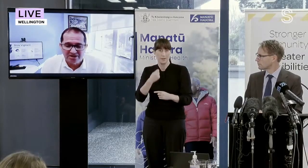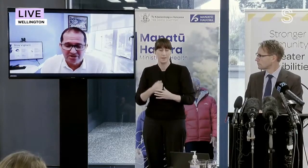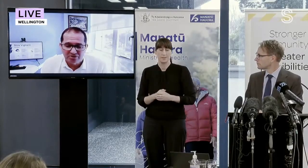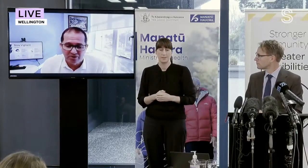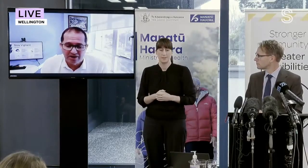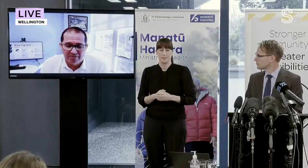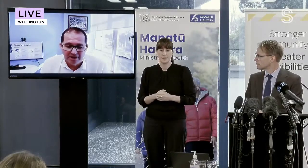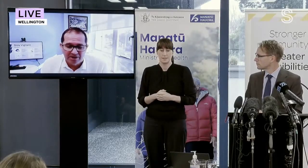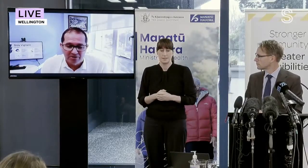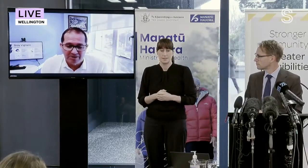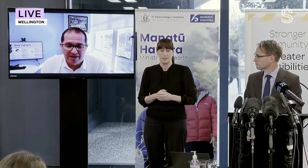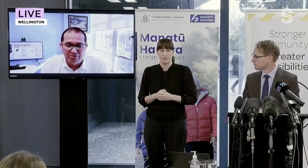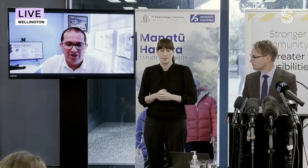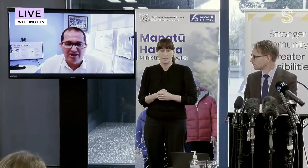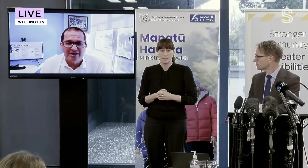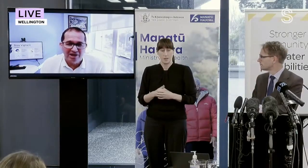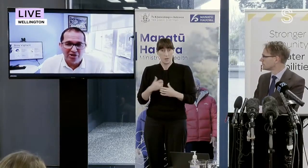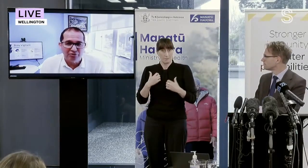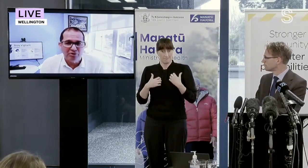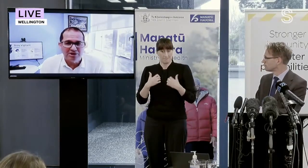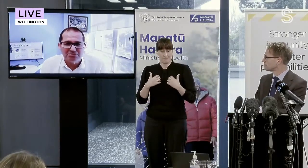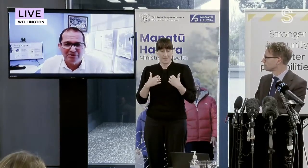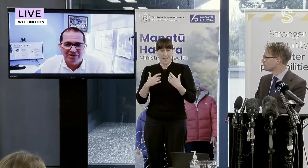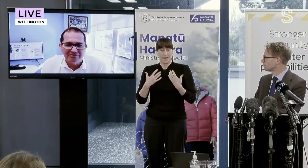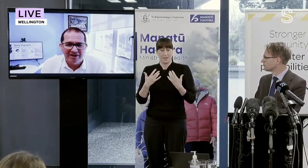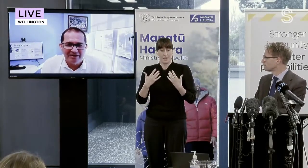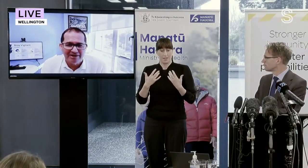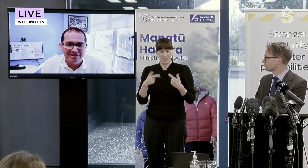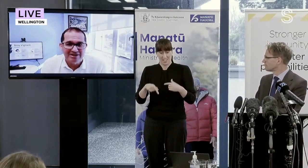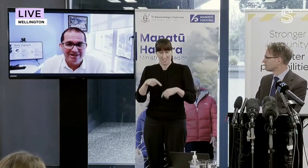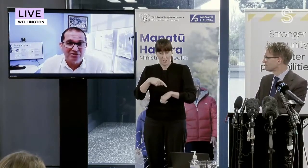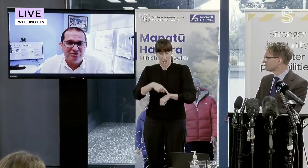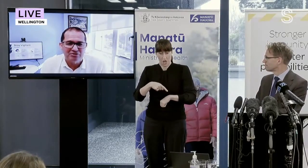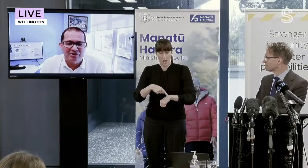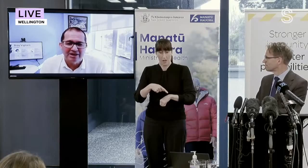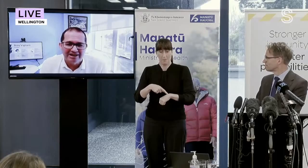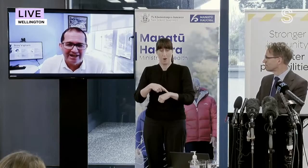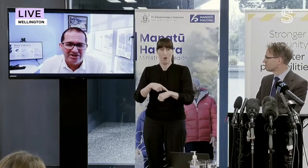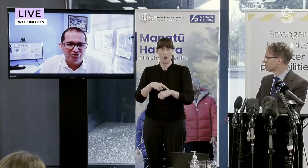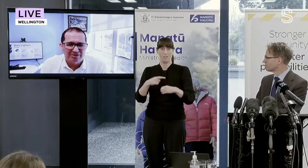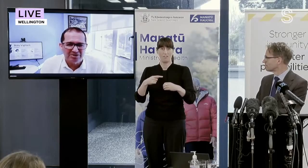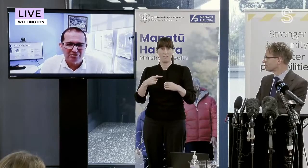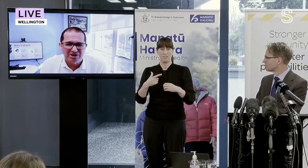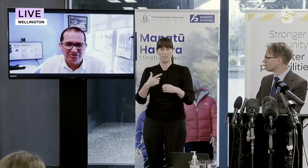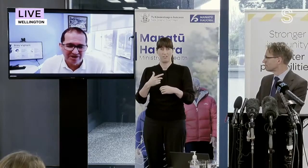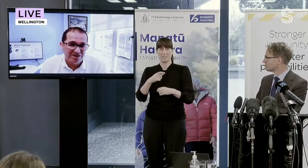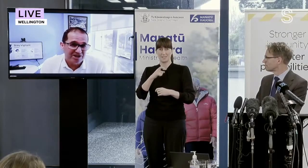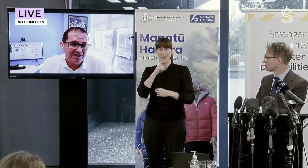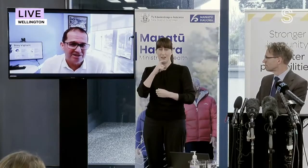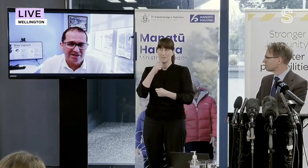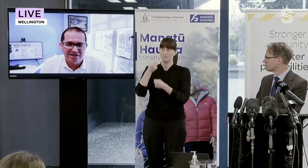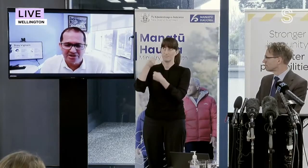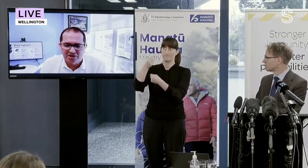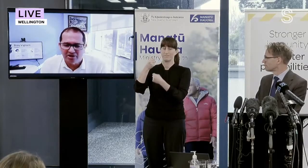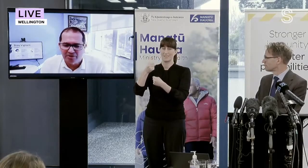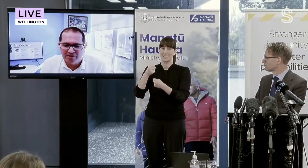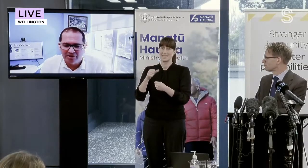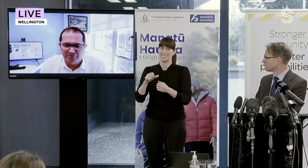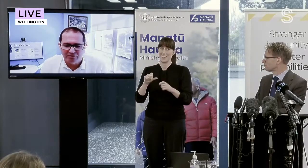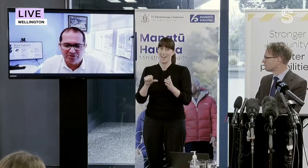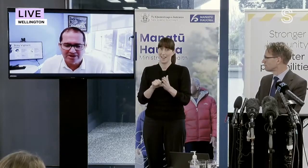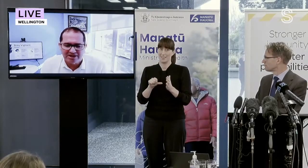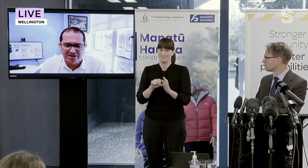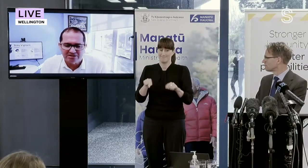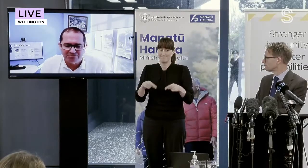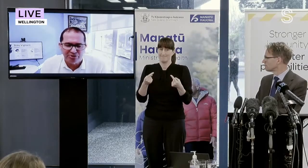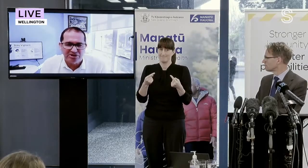actually to, being able to get through this period of industrial disruption, which is really challenging at a time when, we've